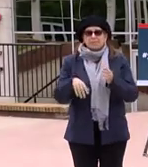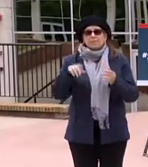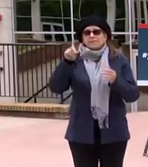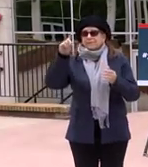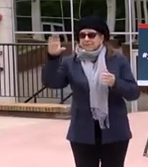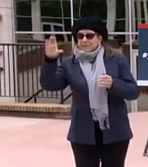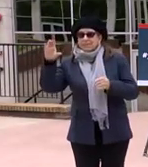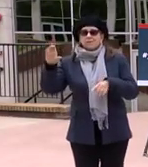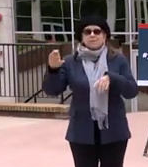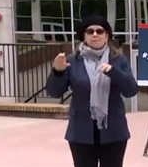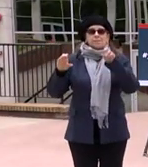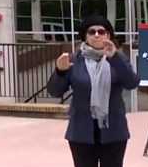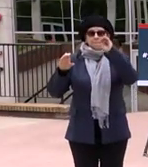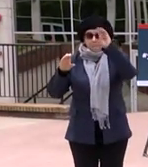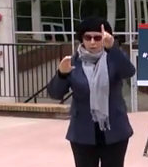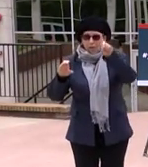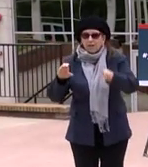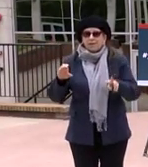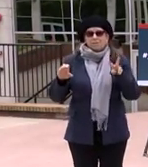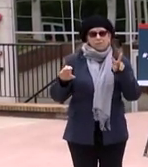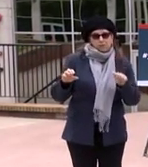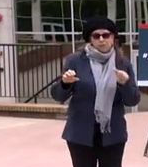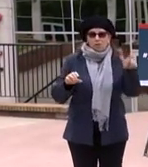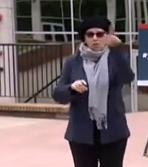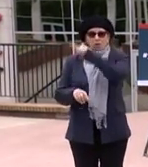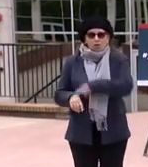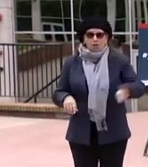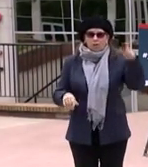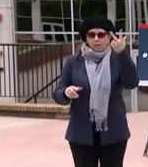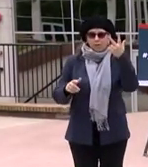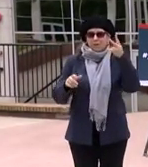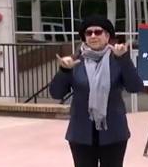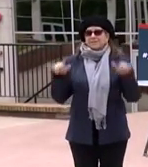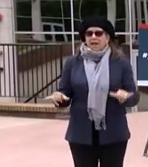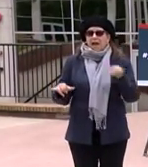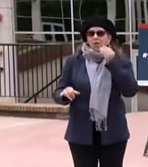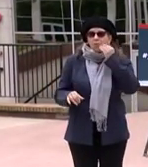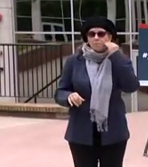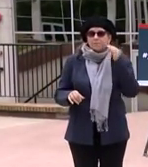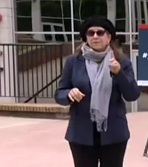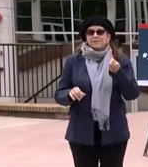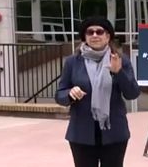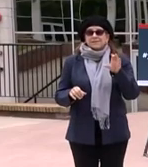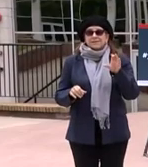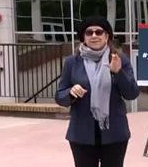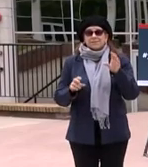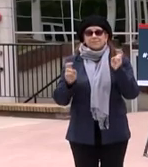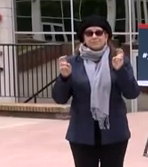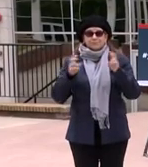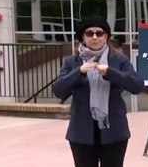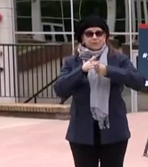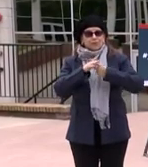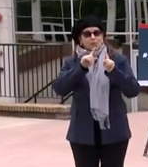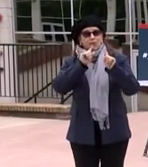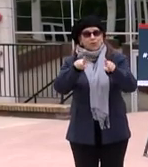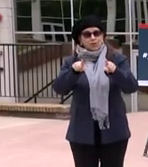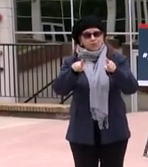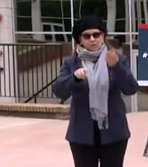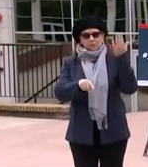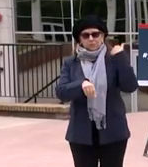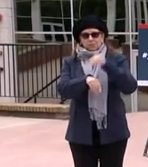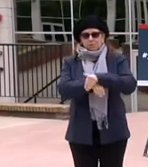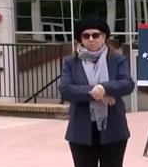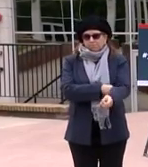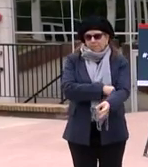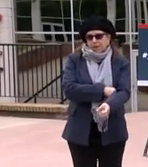issued stay-home orders. The district's order goes into effect at midnight. And to be clear, there's